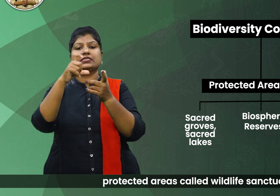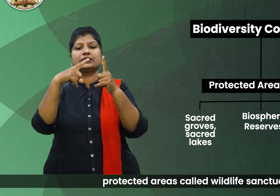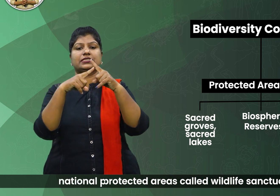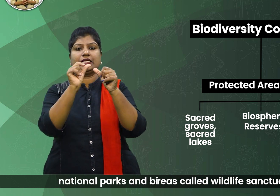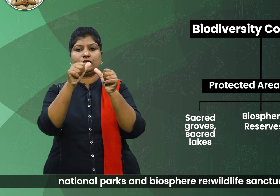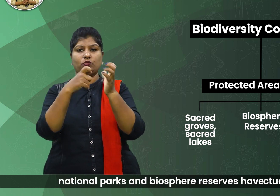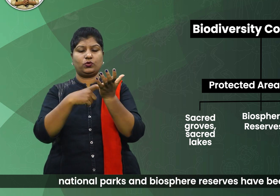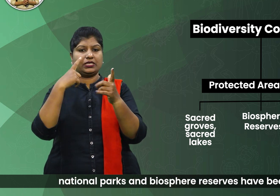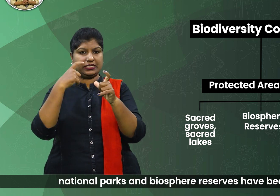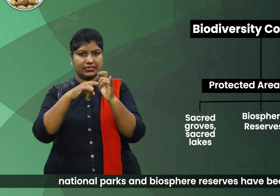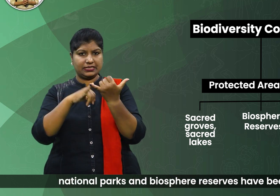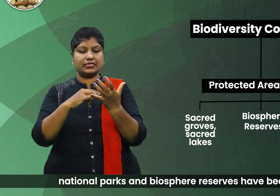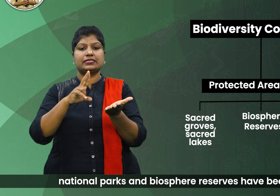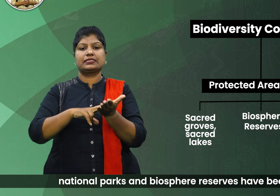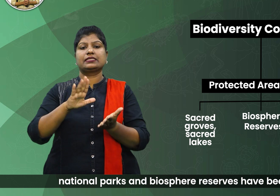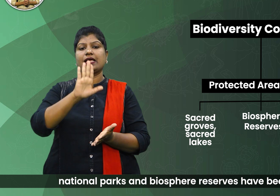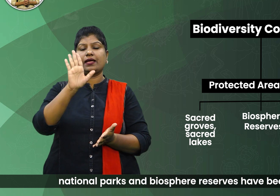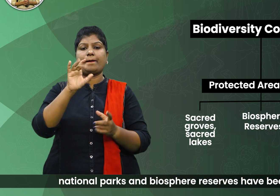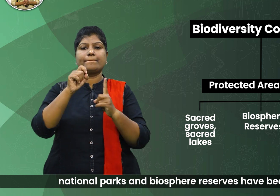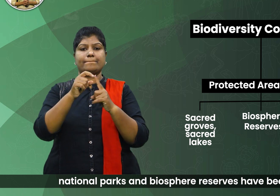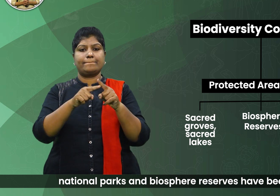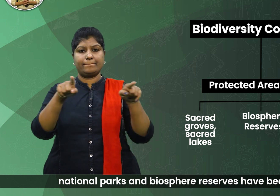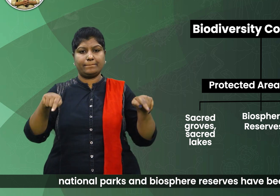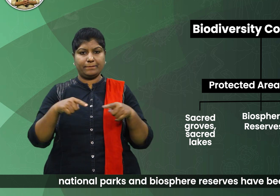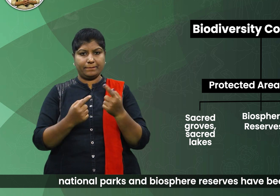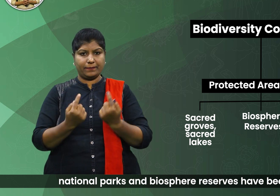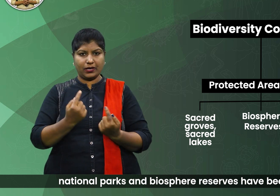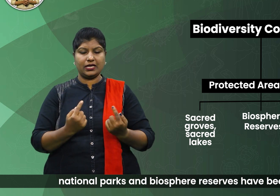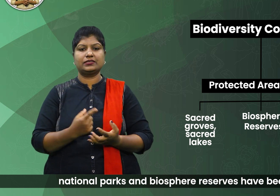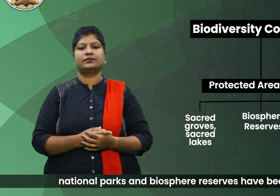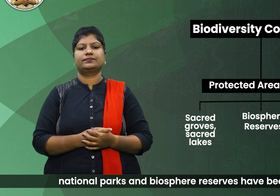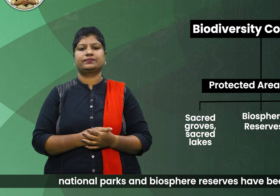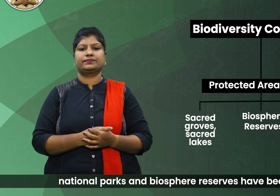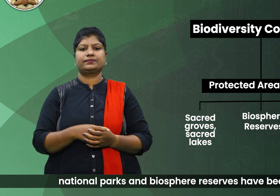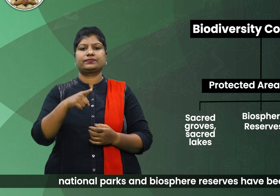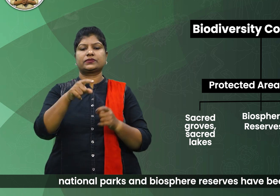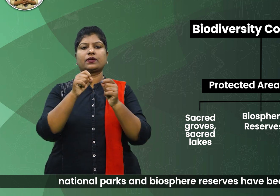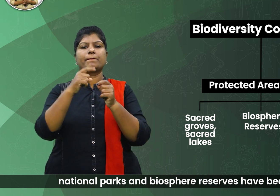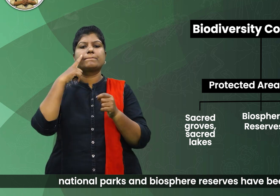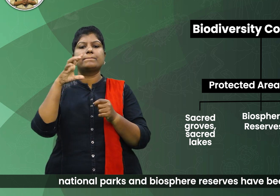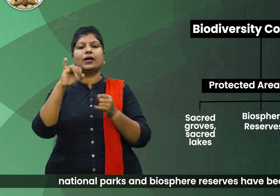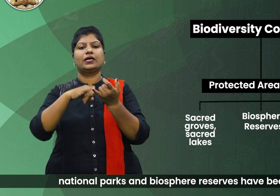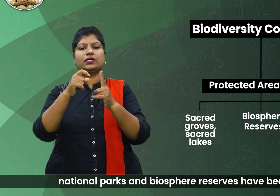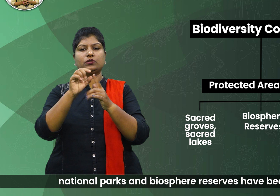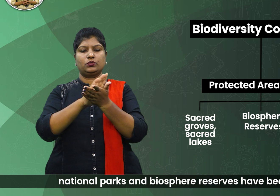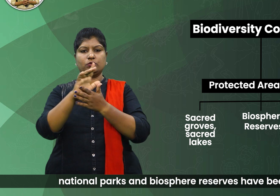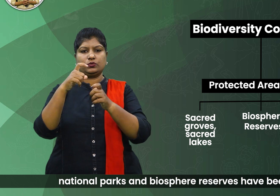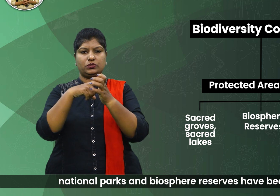National parks and biosphere reserves